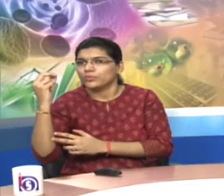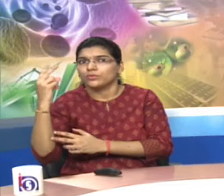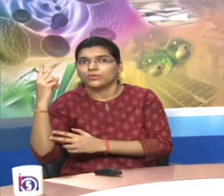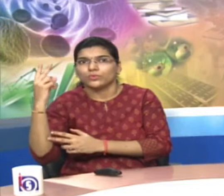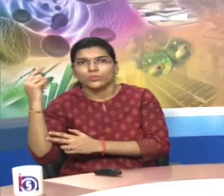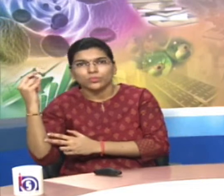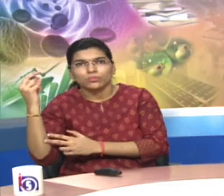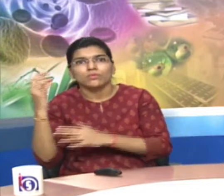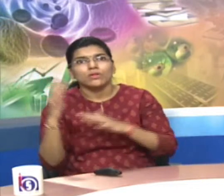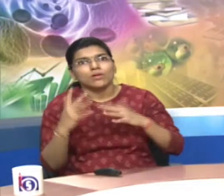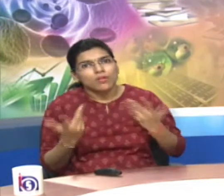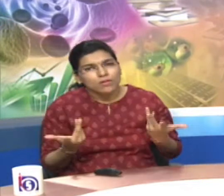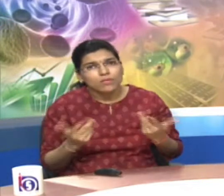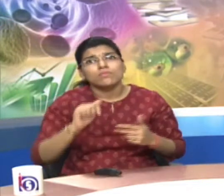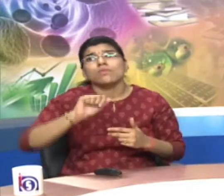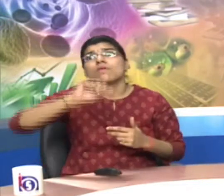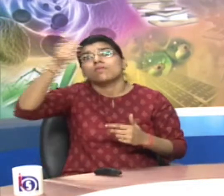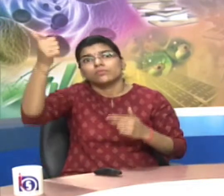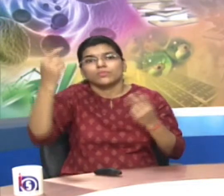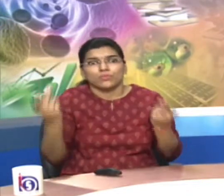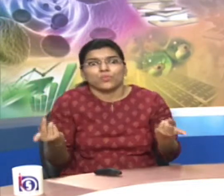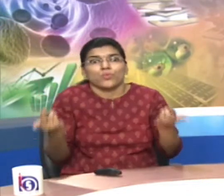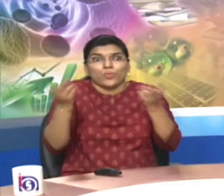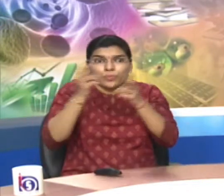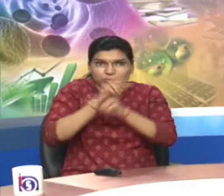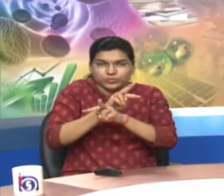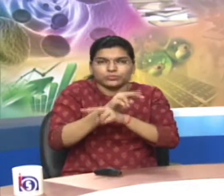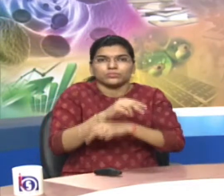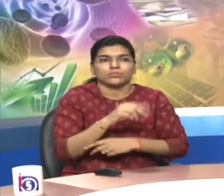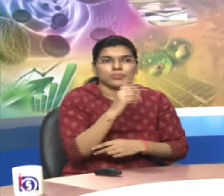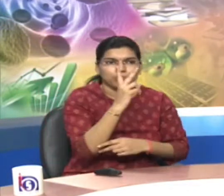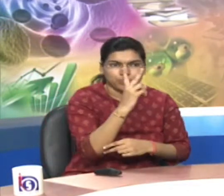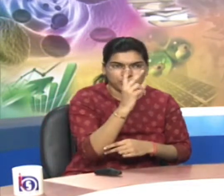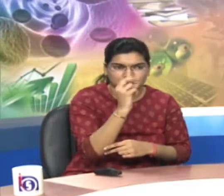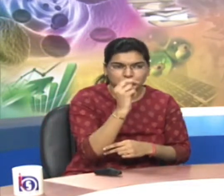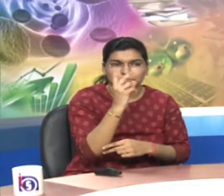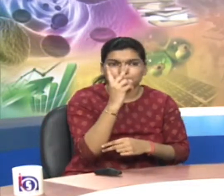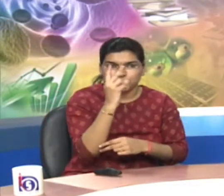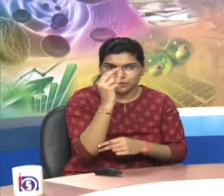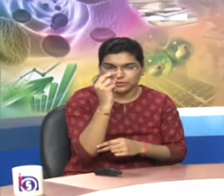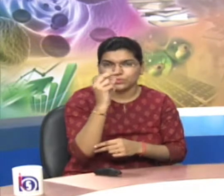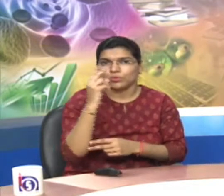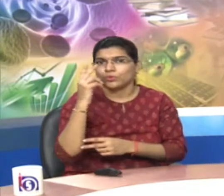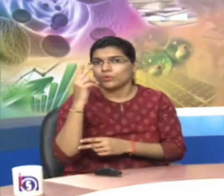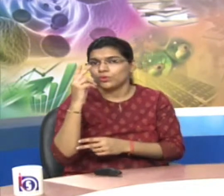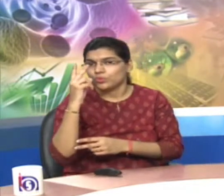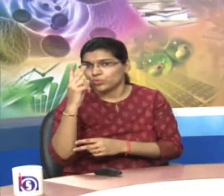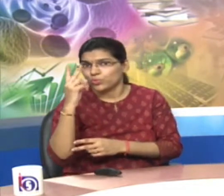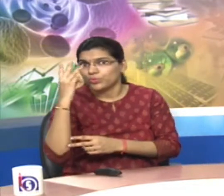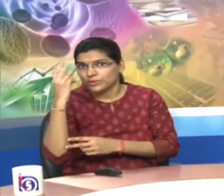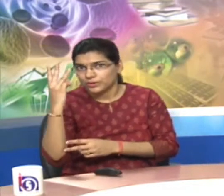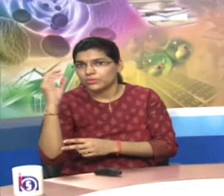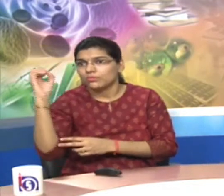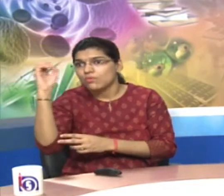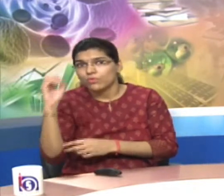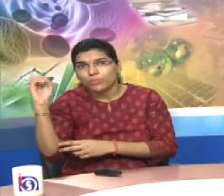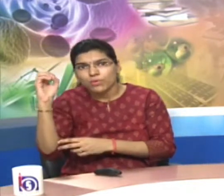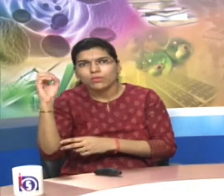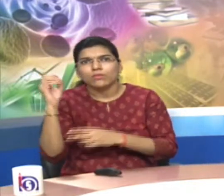hours ahead, so accordingly they can make the changes in